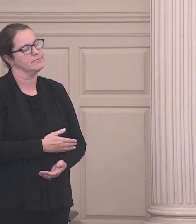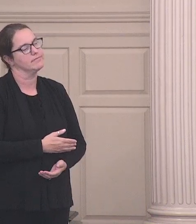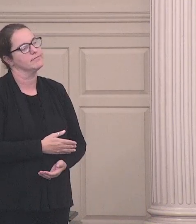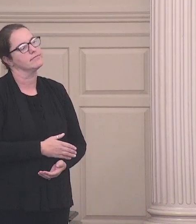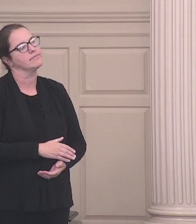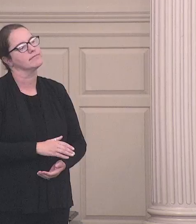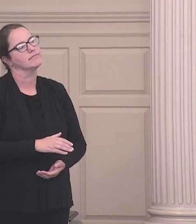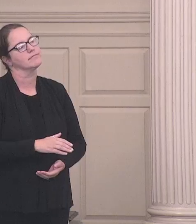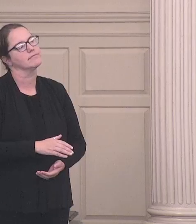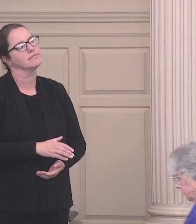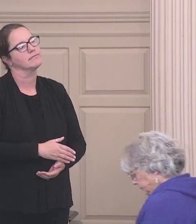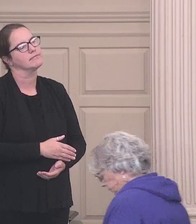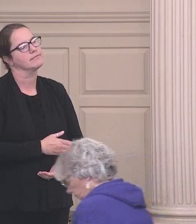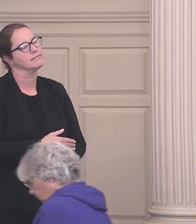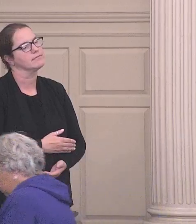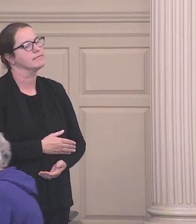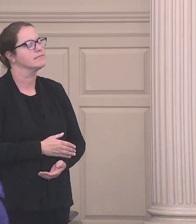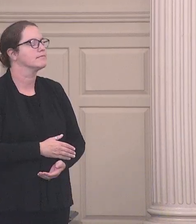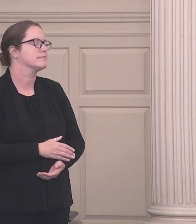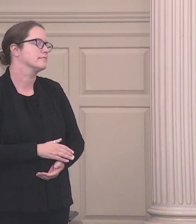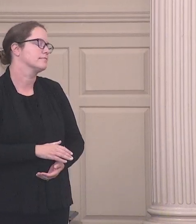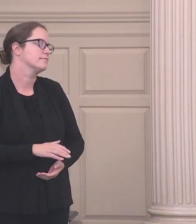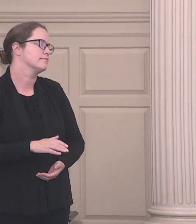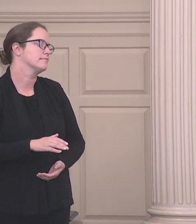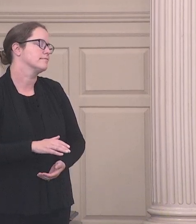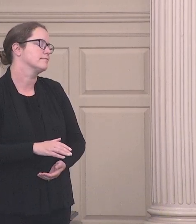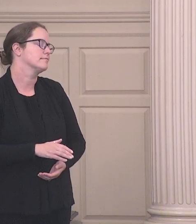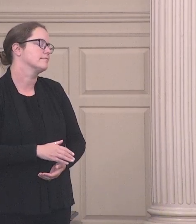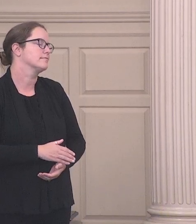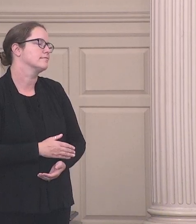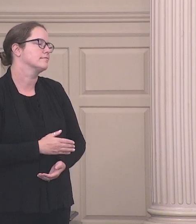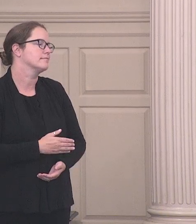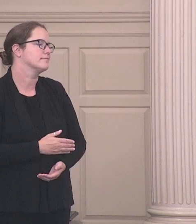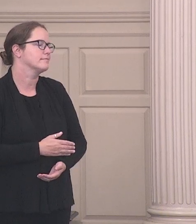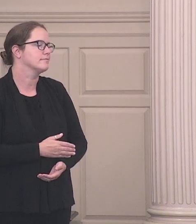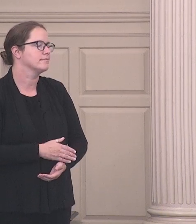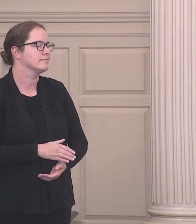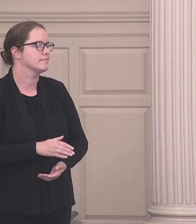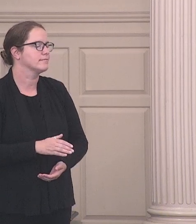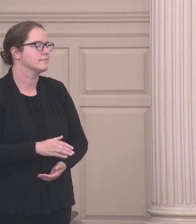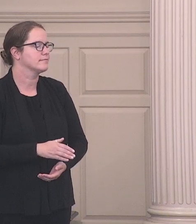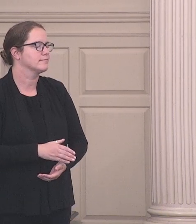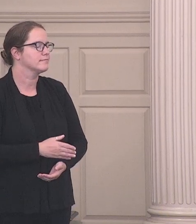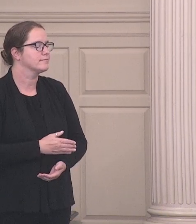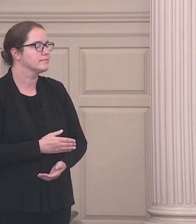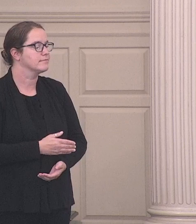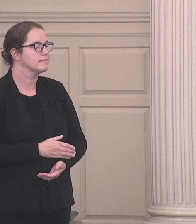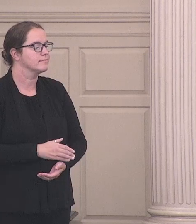Domino,